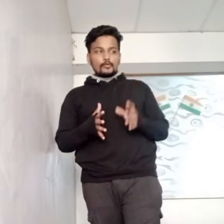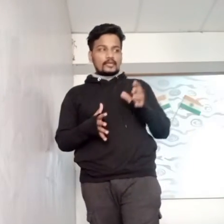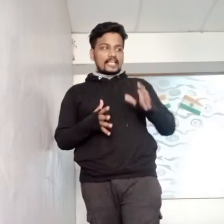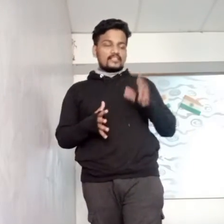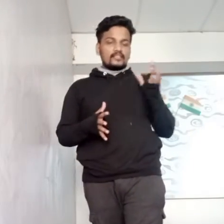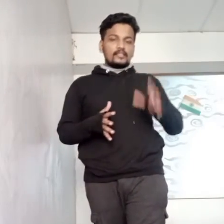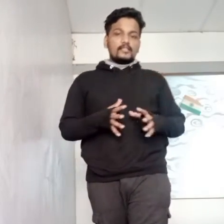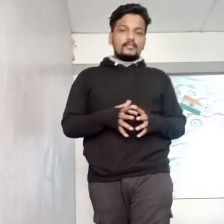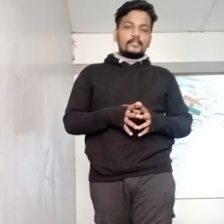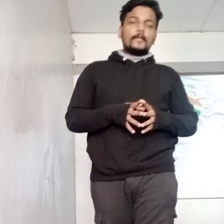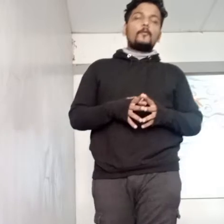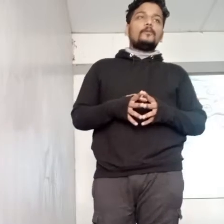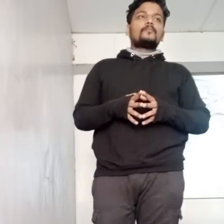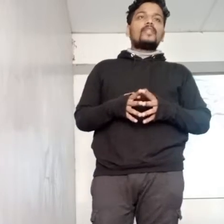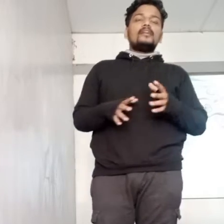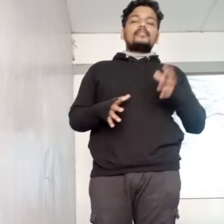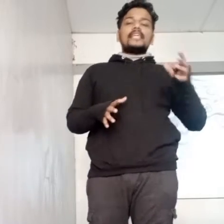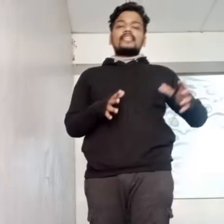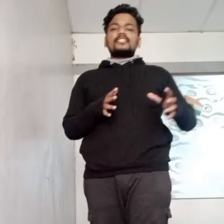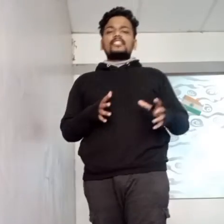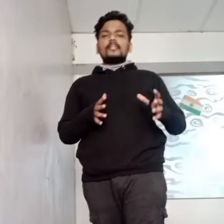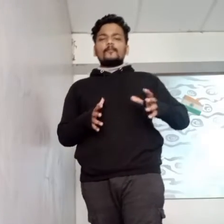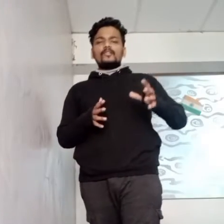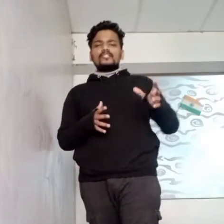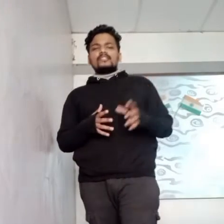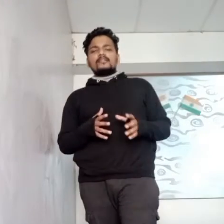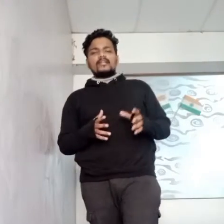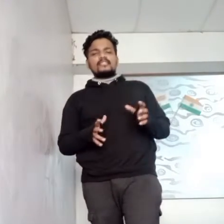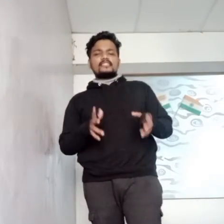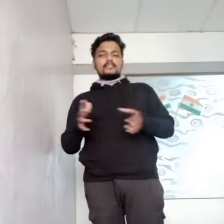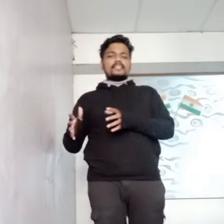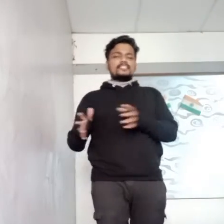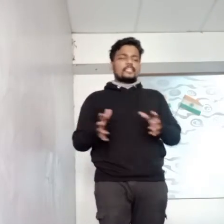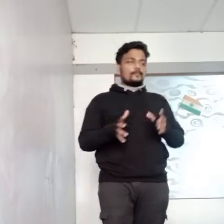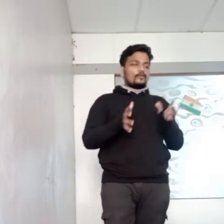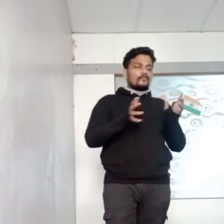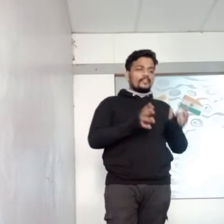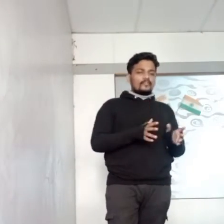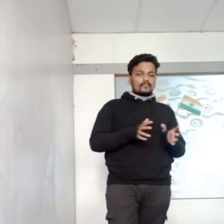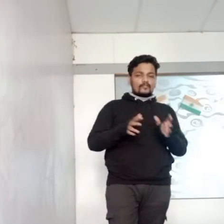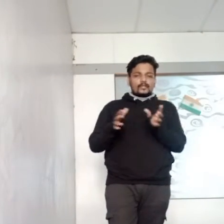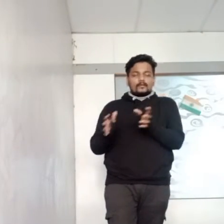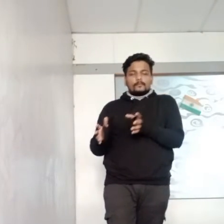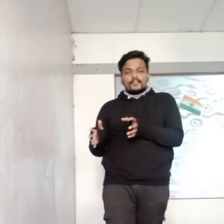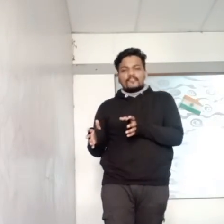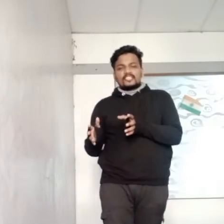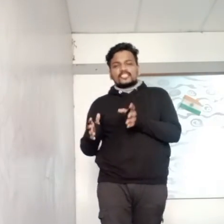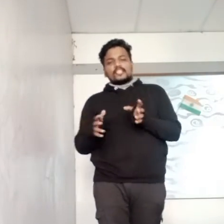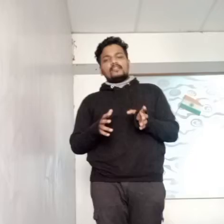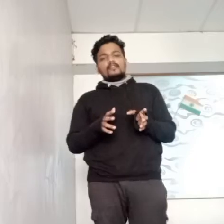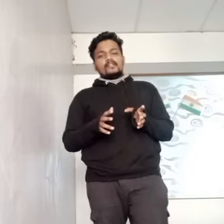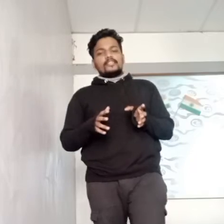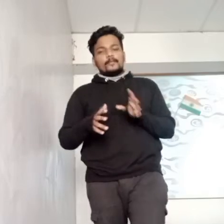cached thread pool. That cached thread pool is nothing but same as a thread pool. When our previous thread pool